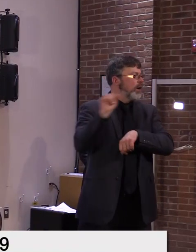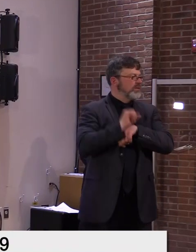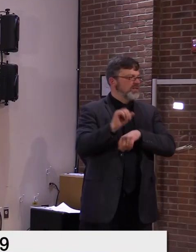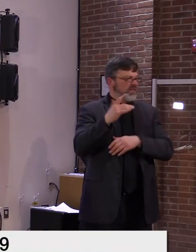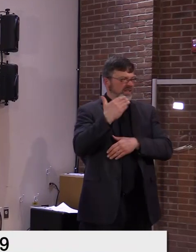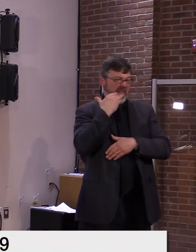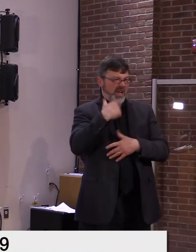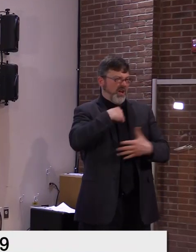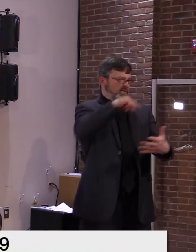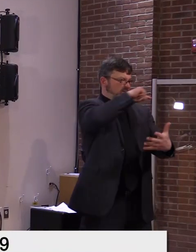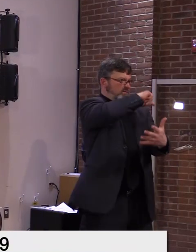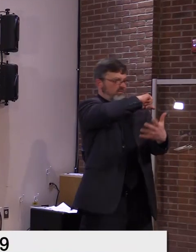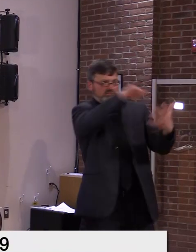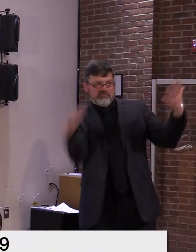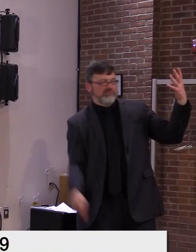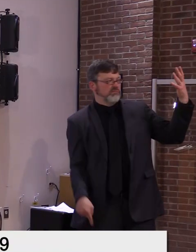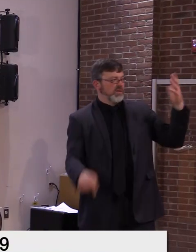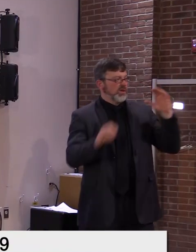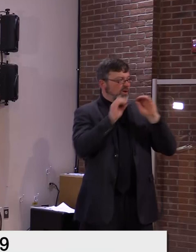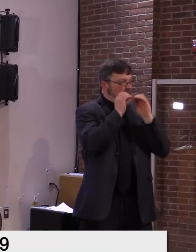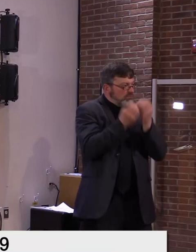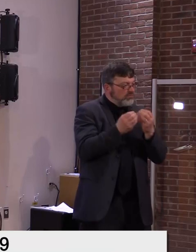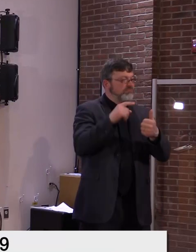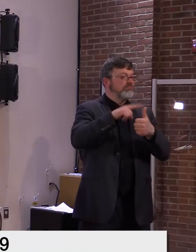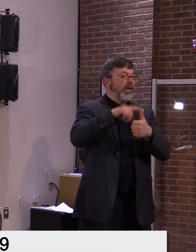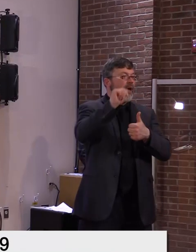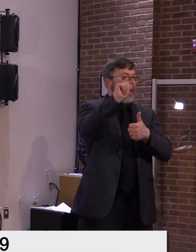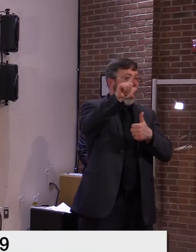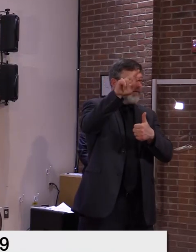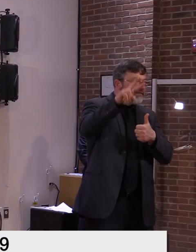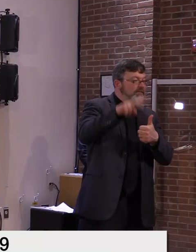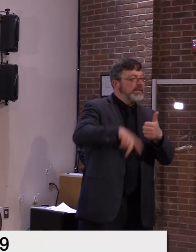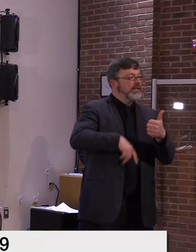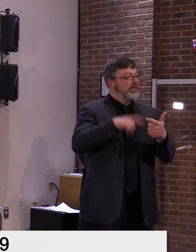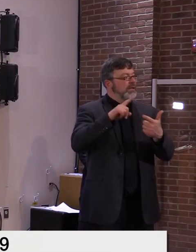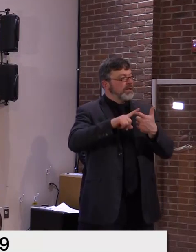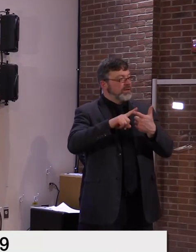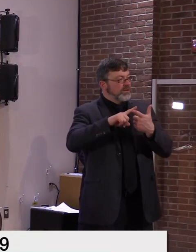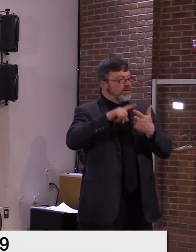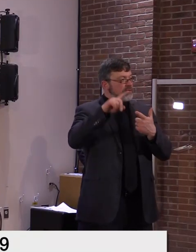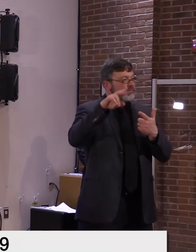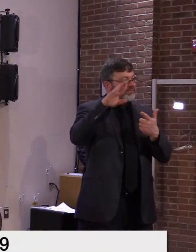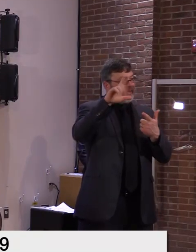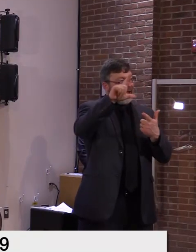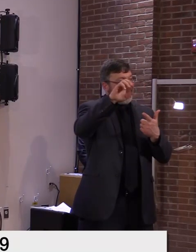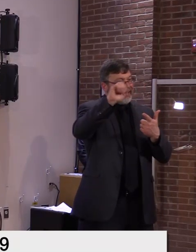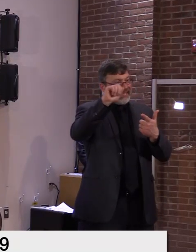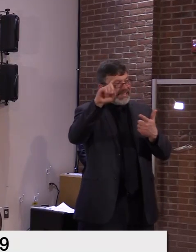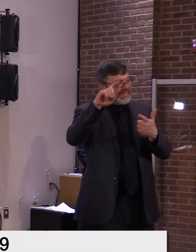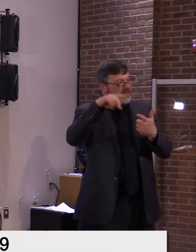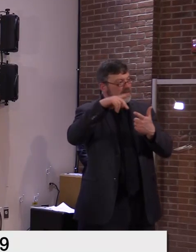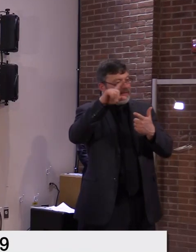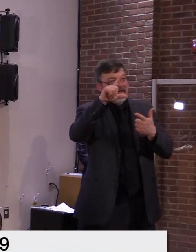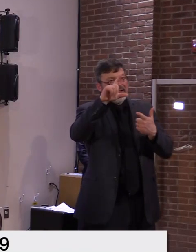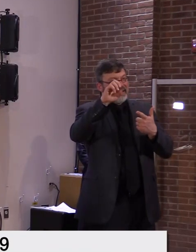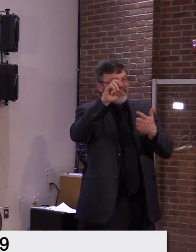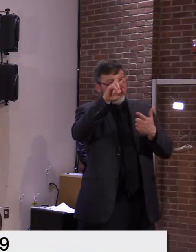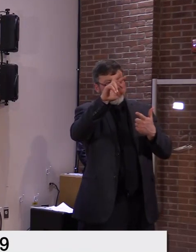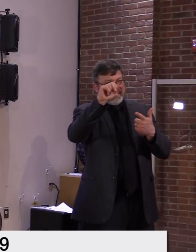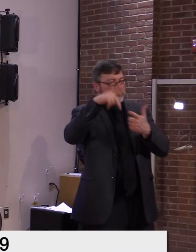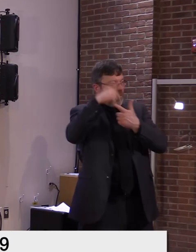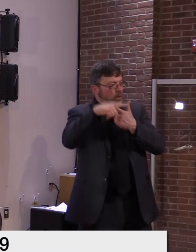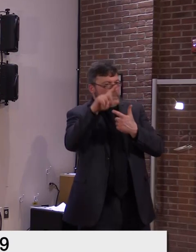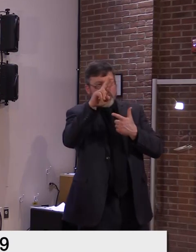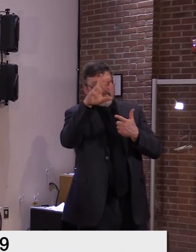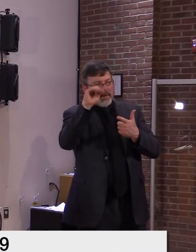Committee for Refugees and Immigrants, the UVM Lend Program, NAACP for Windham County and Rutland